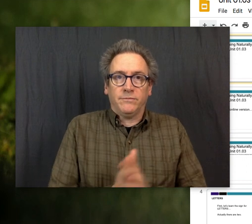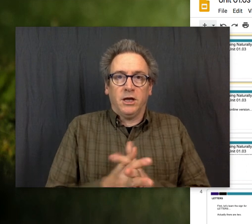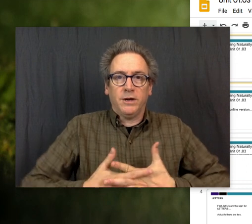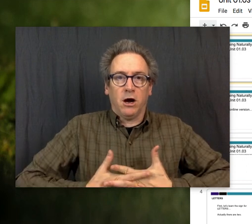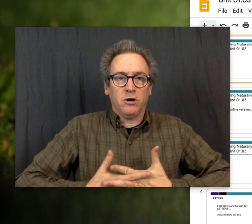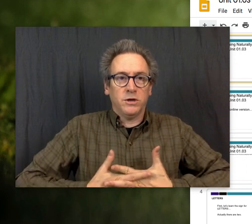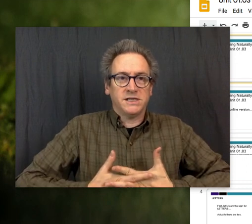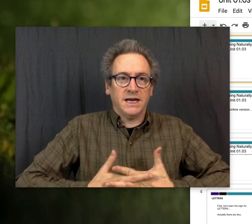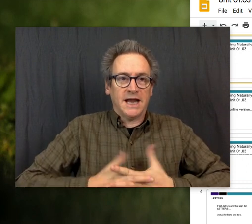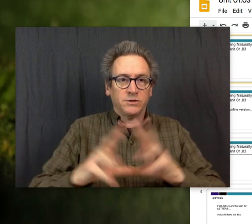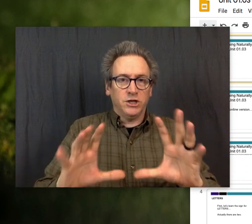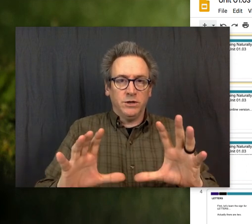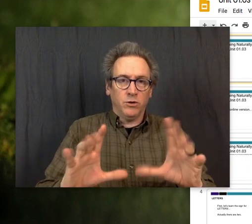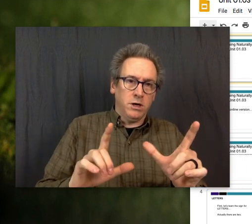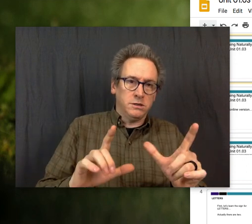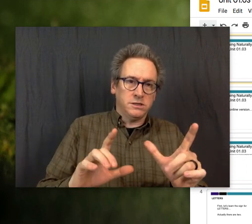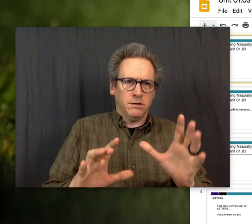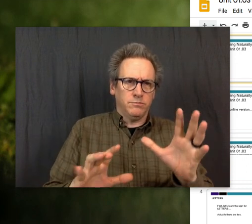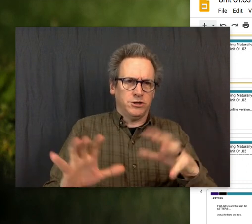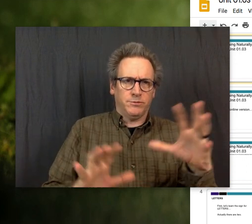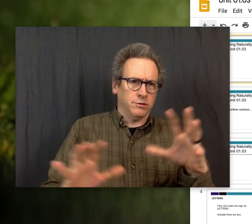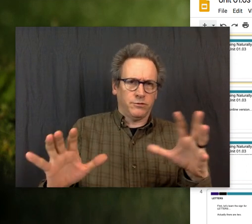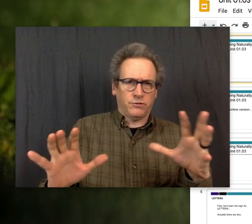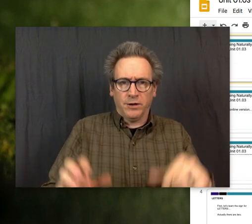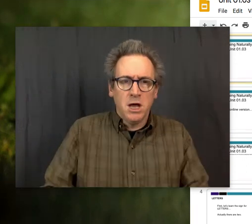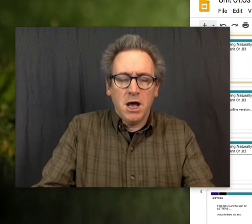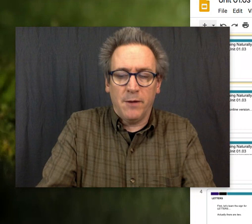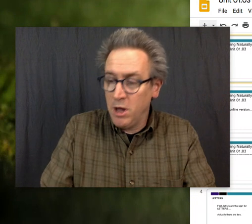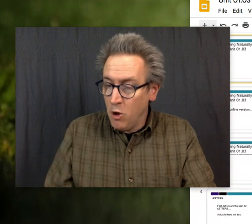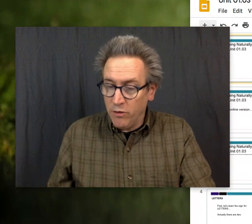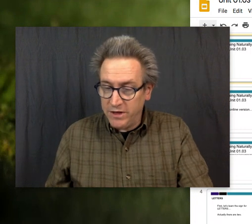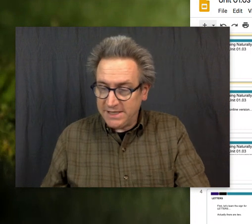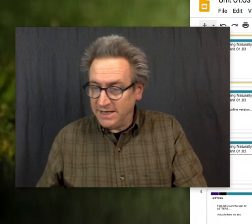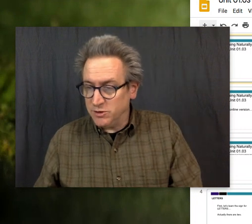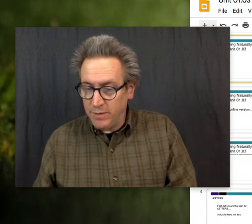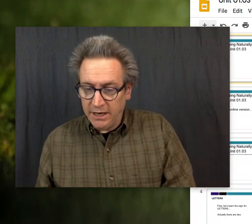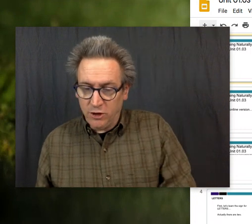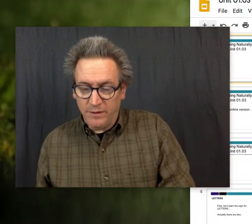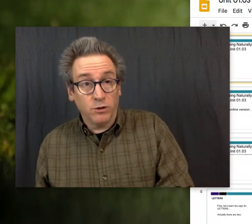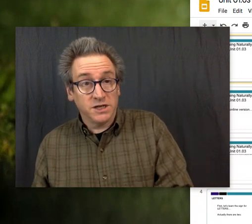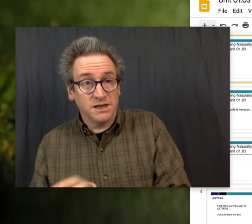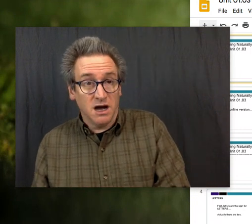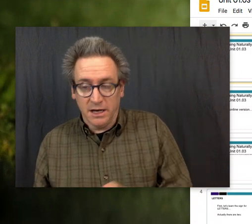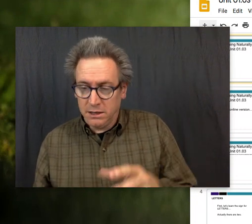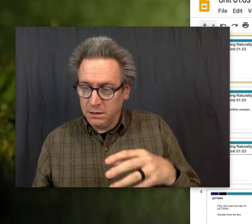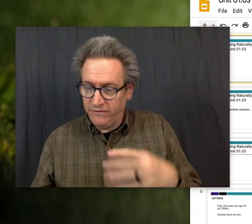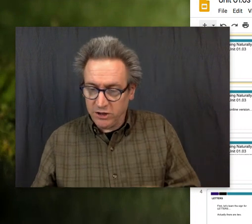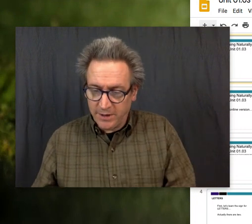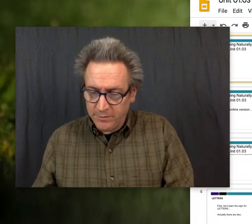Okay, here we are with Signing Naturally, Unit 1, Subchapter 3. This is mainly going to be focused